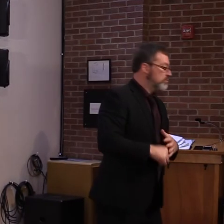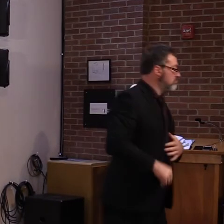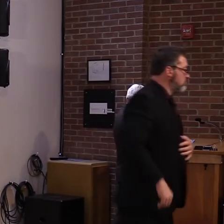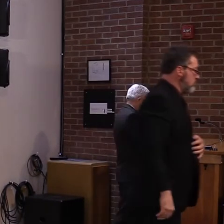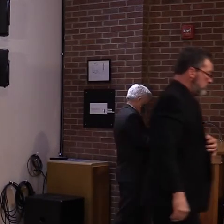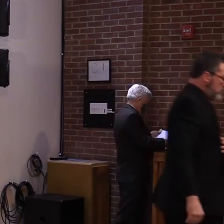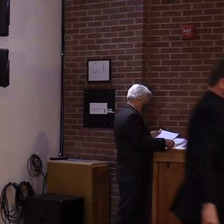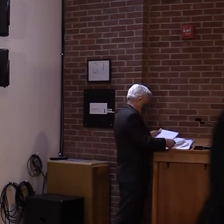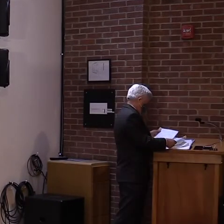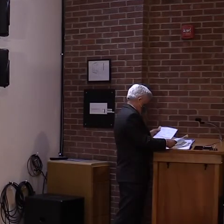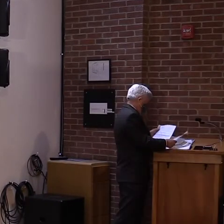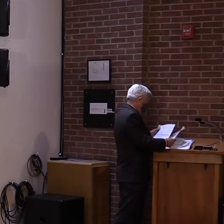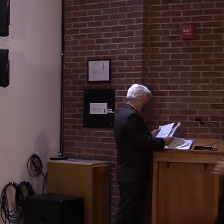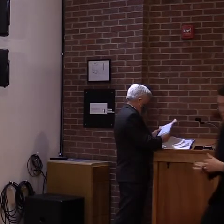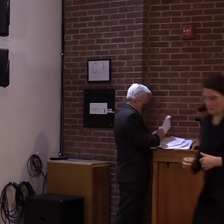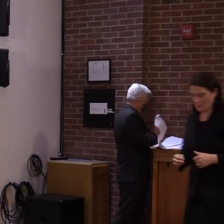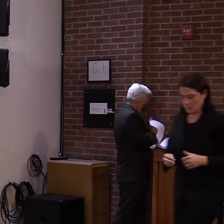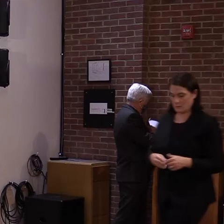Thank you.